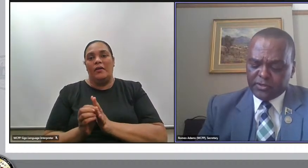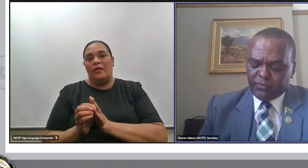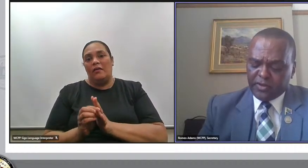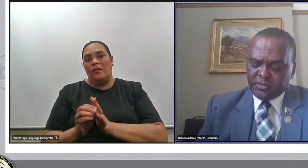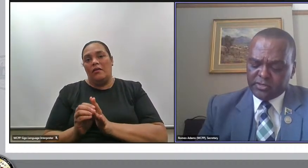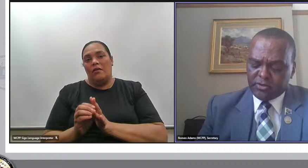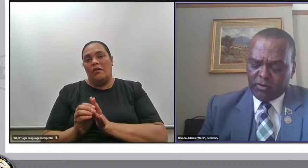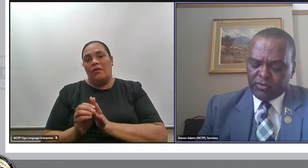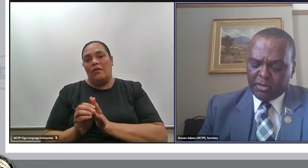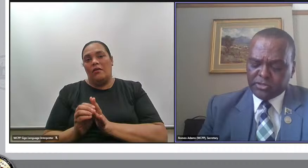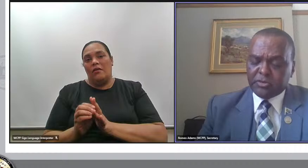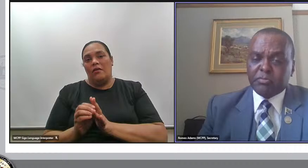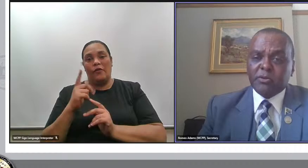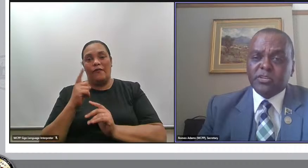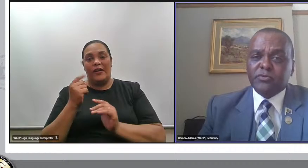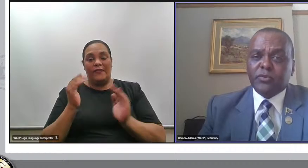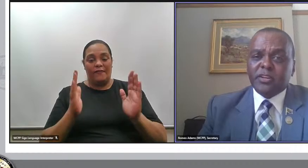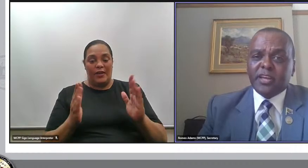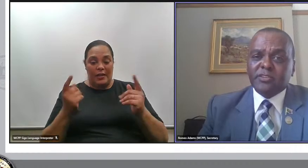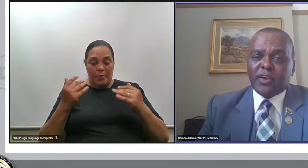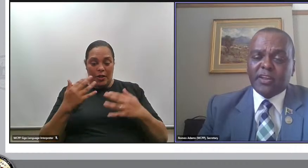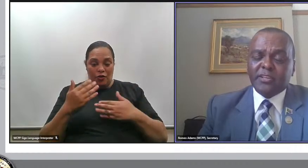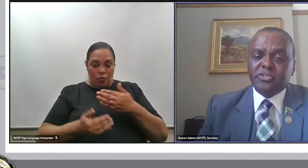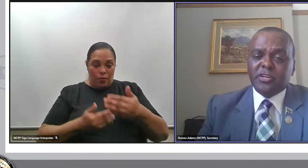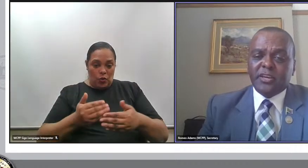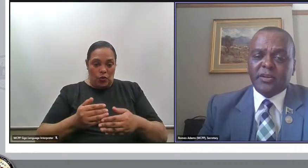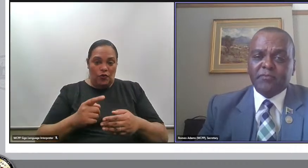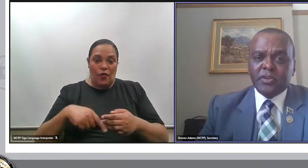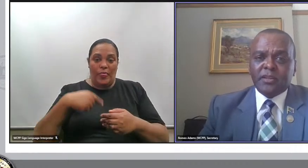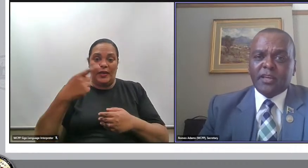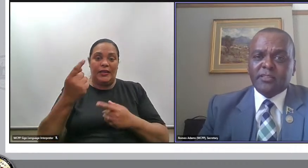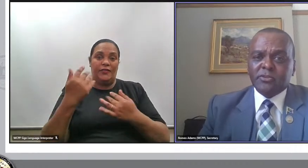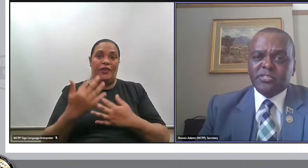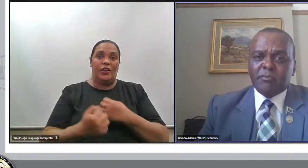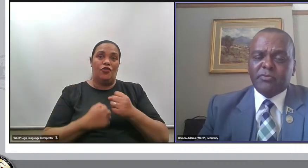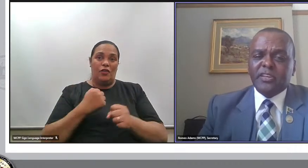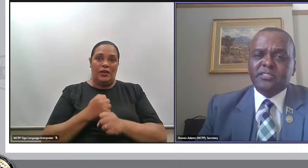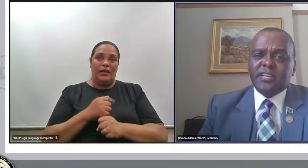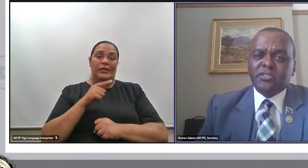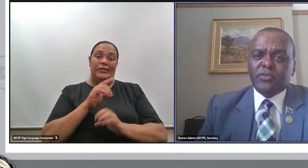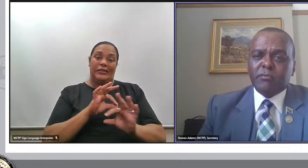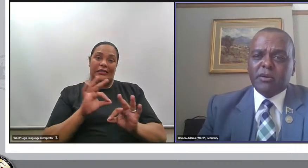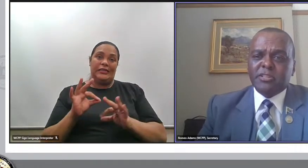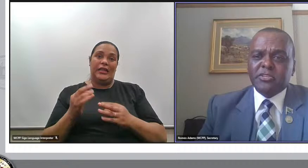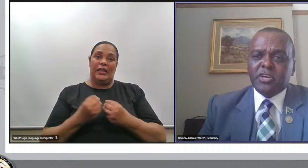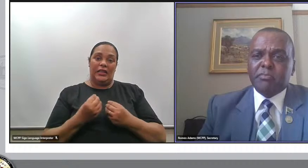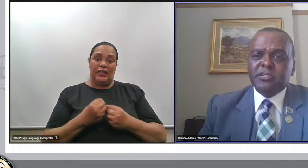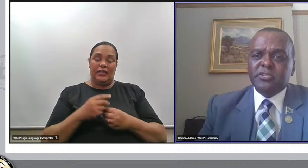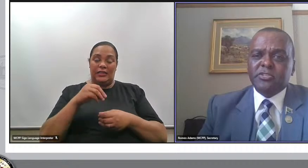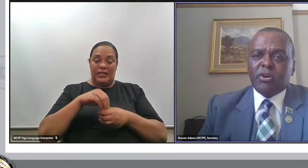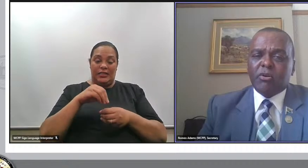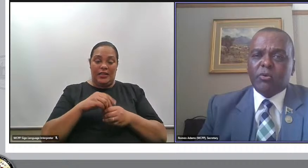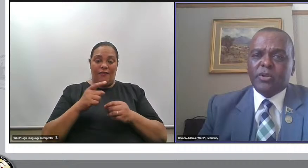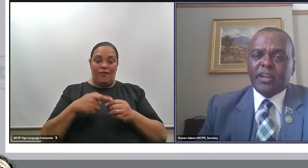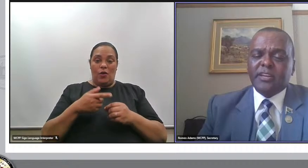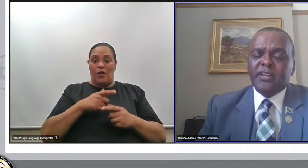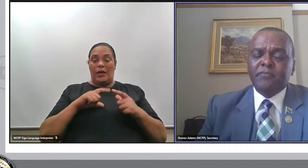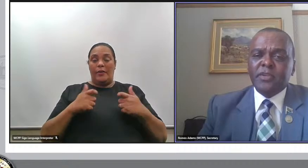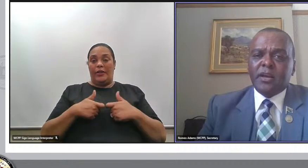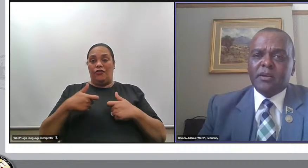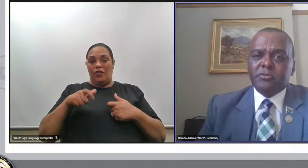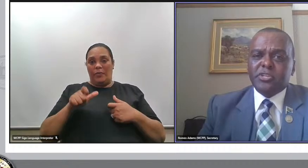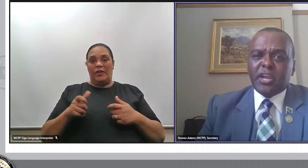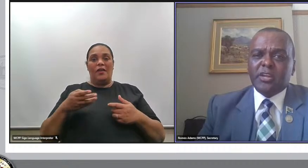the first phases of the budgeting process for the next financial year, that those type of insights from committee chairpersons are